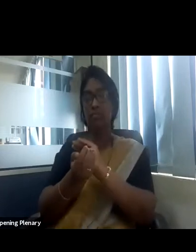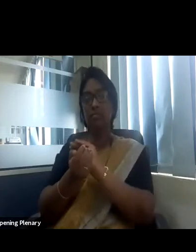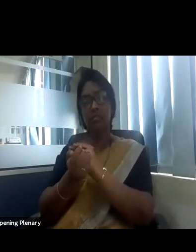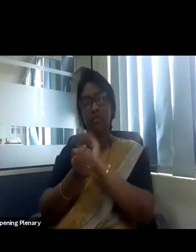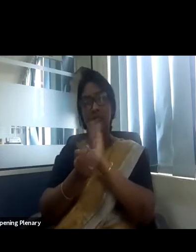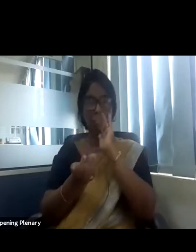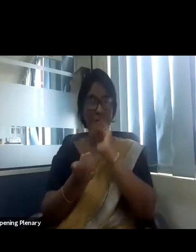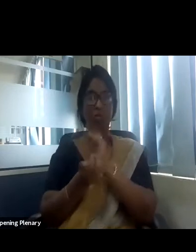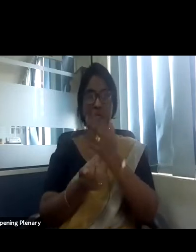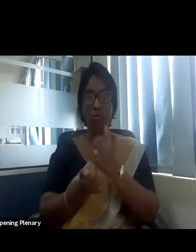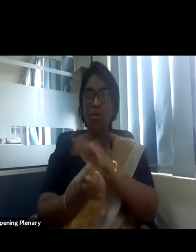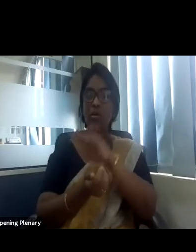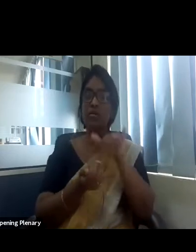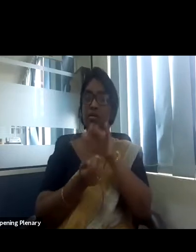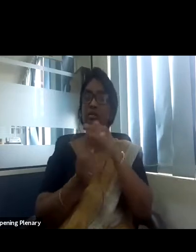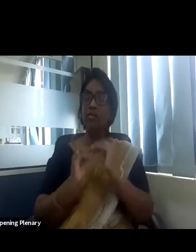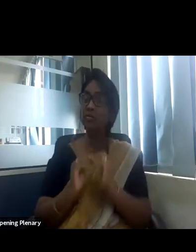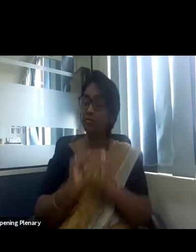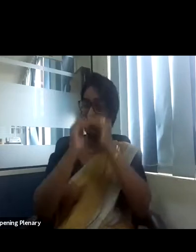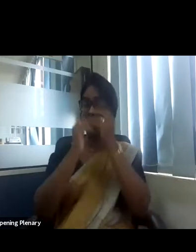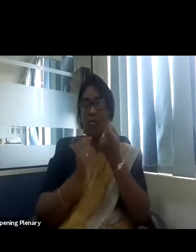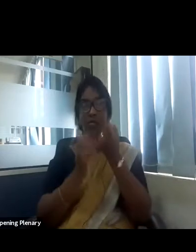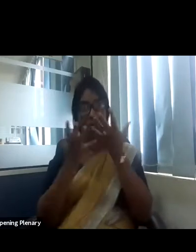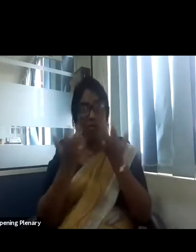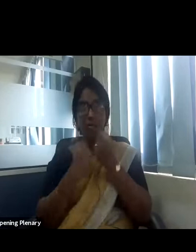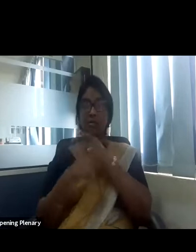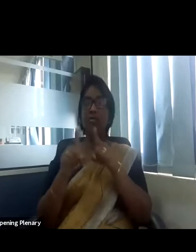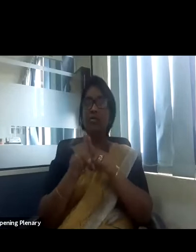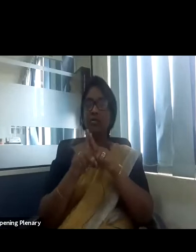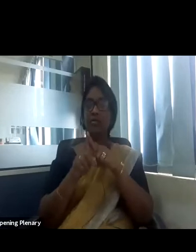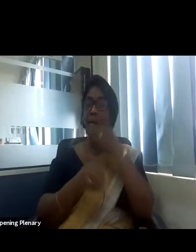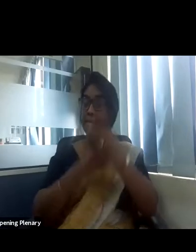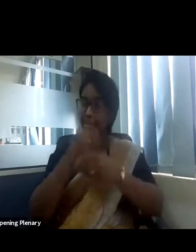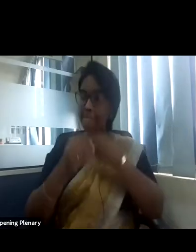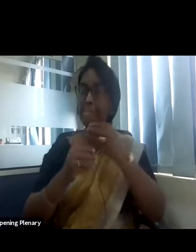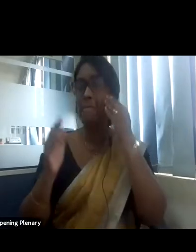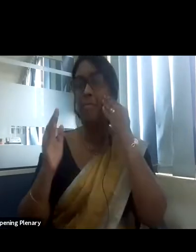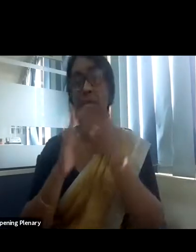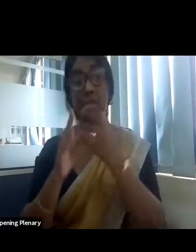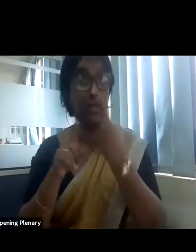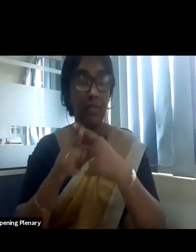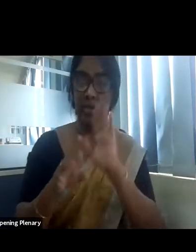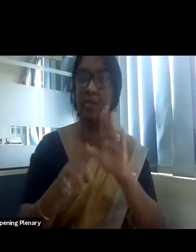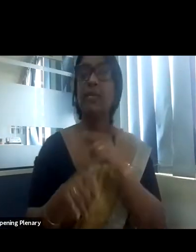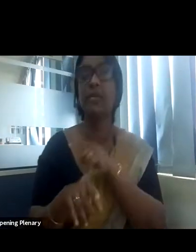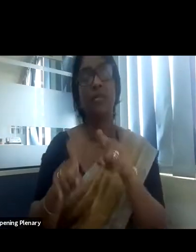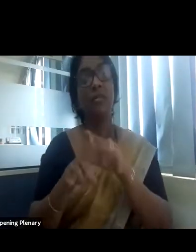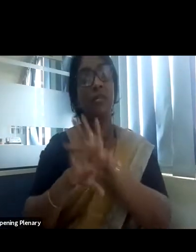not simply commercial capital, which must be achieved as a combination of all